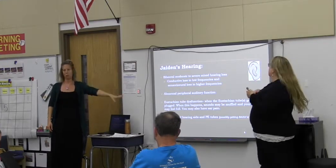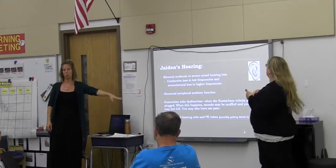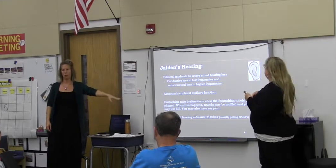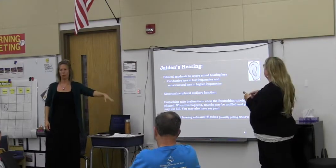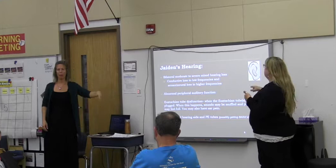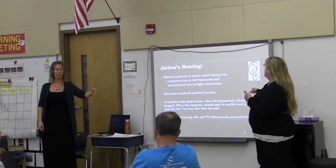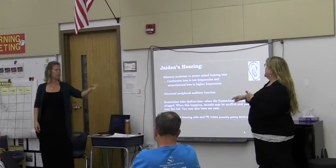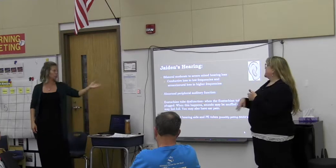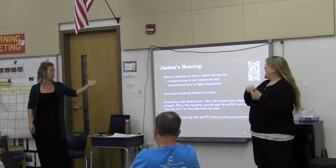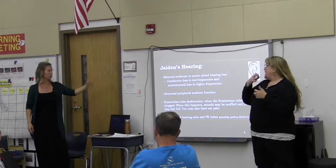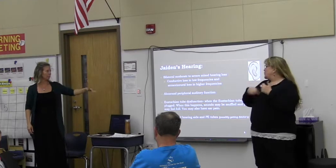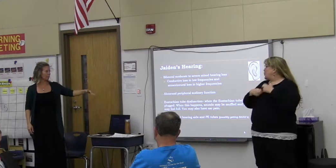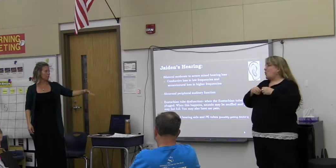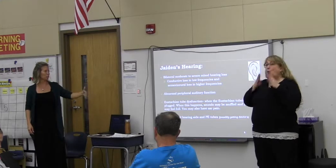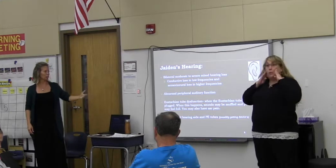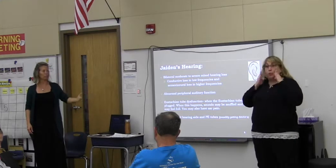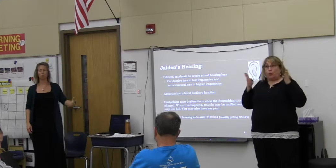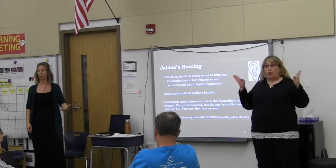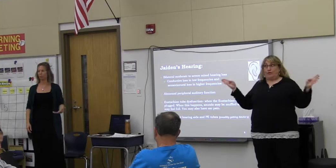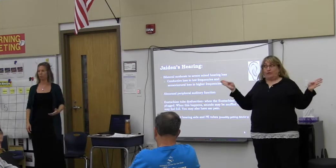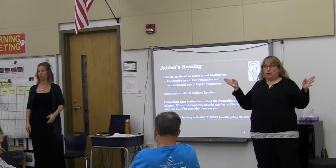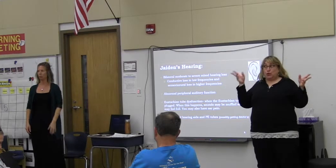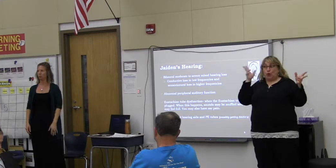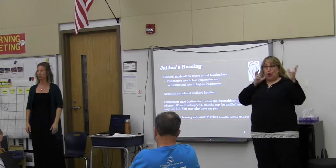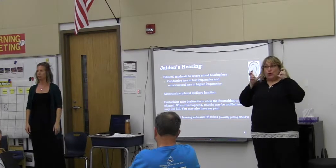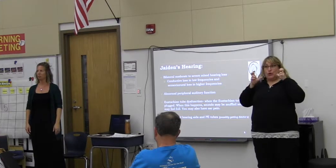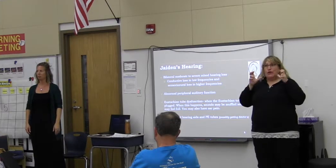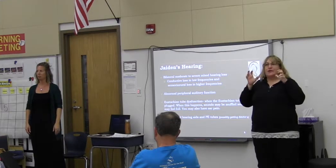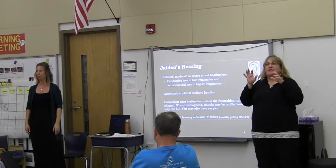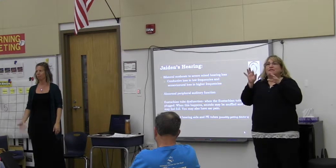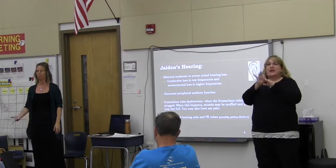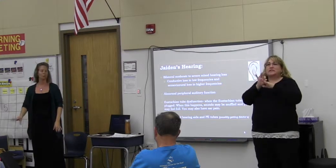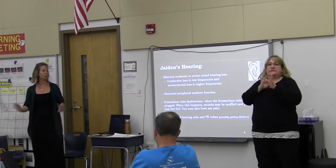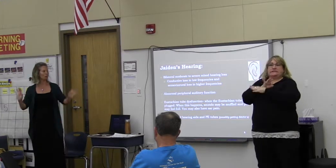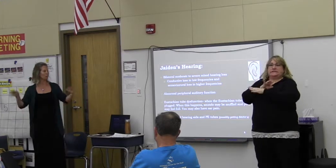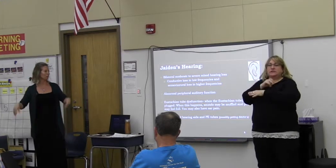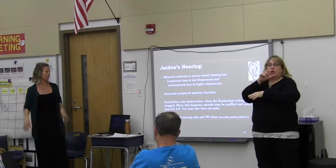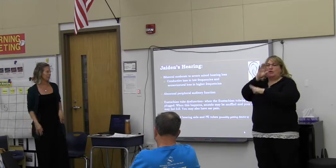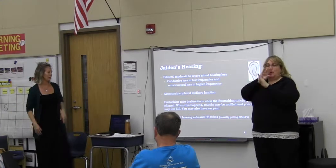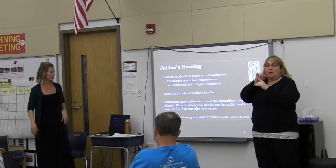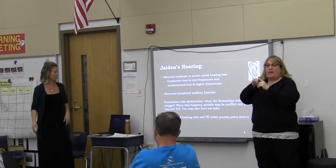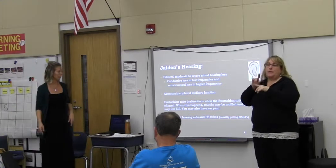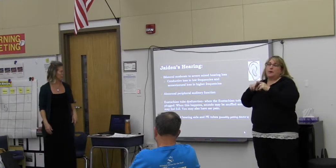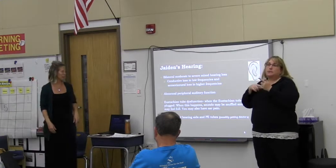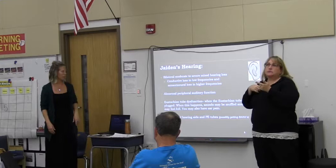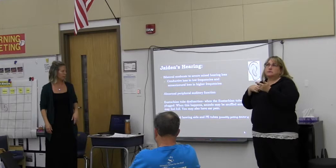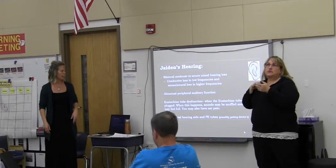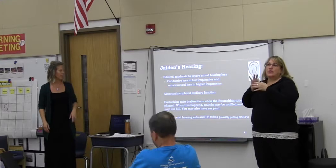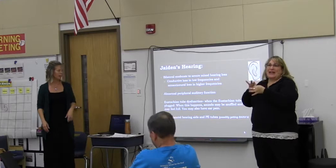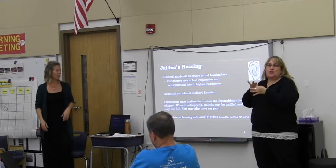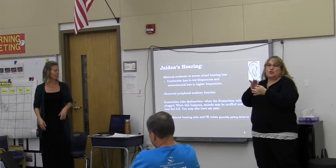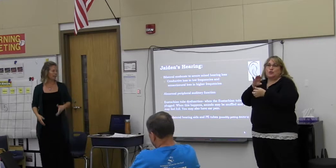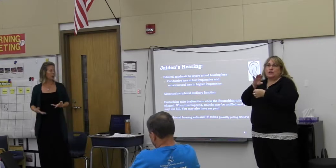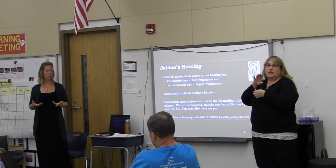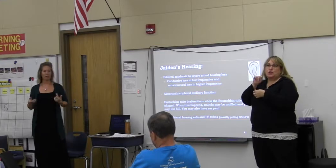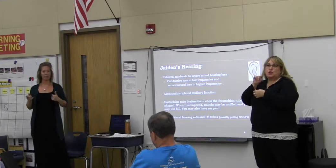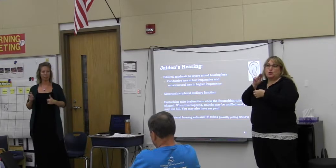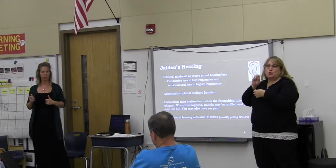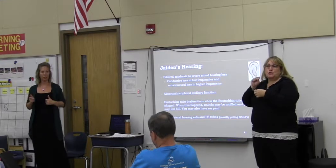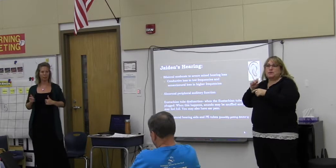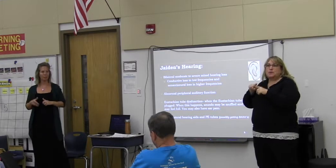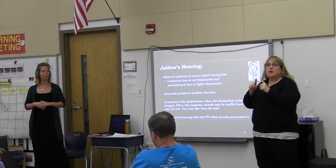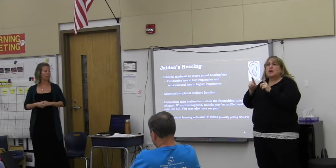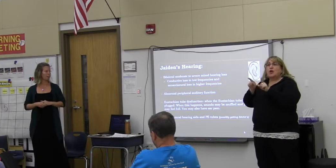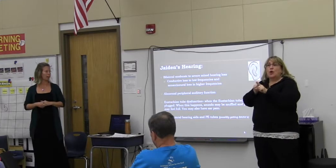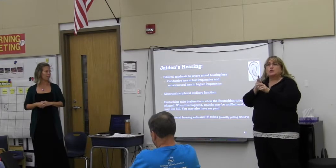function, don't worry about that. That's just related to his eustachian tube dysfunction. Well, we can talk about it later. But he also has